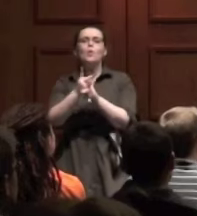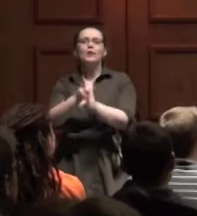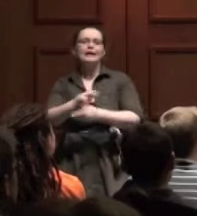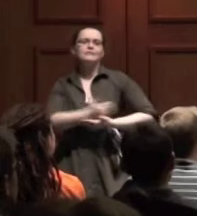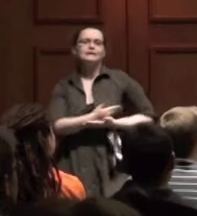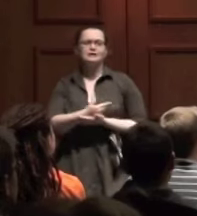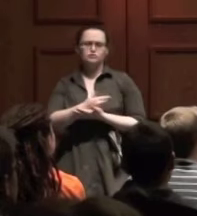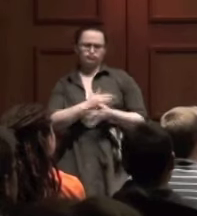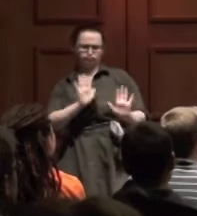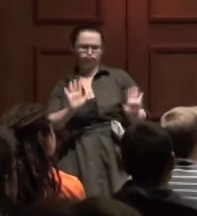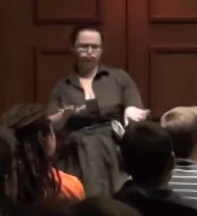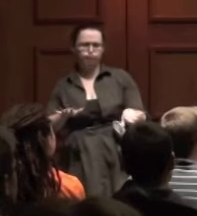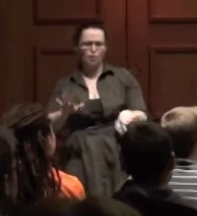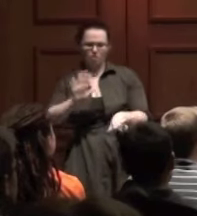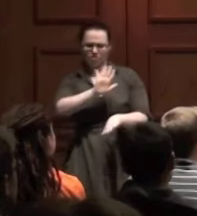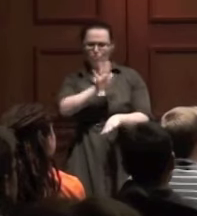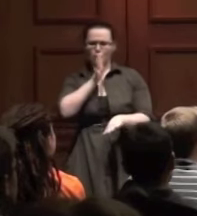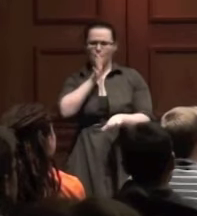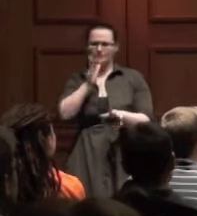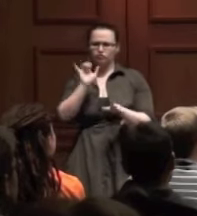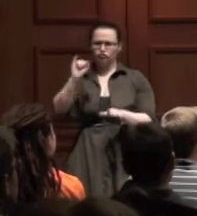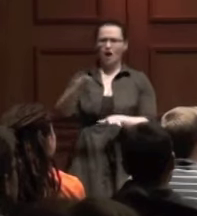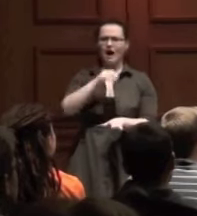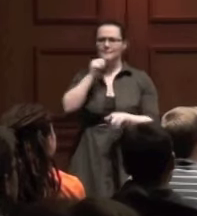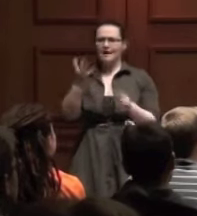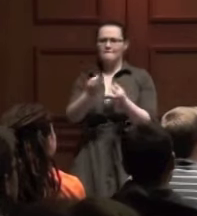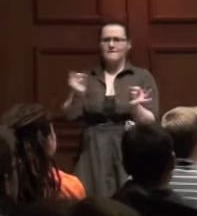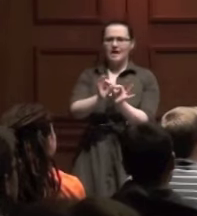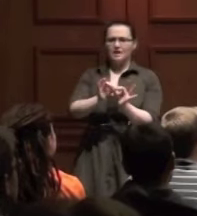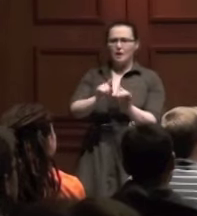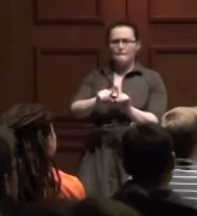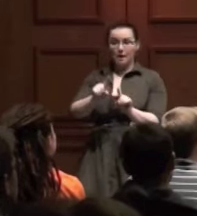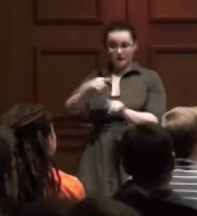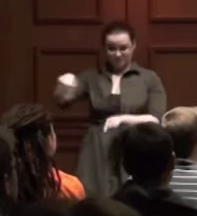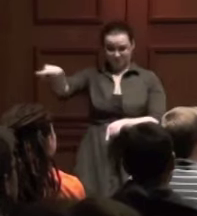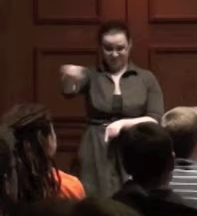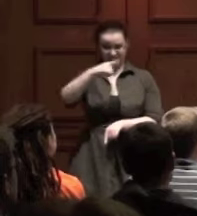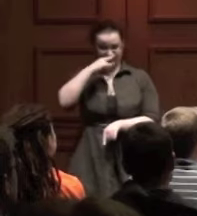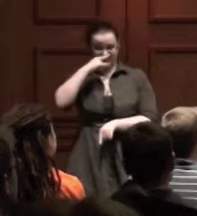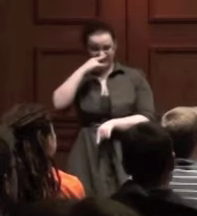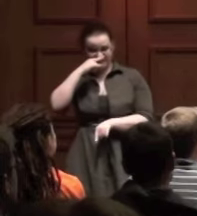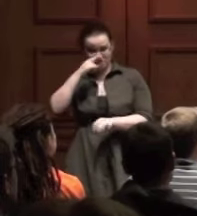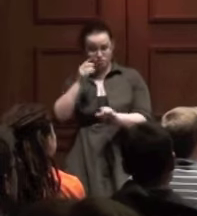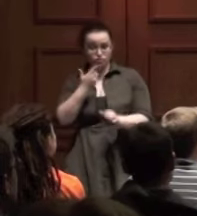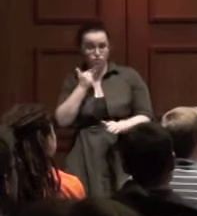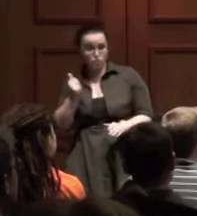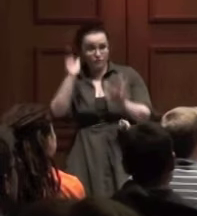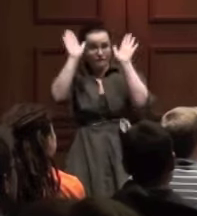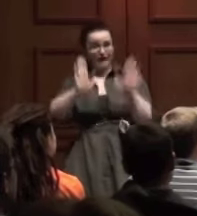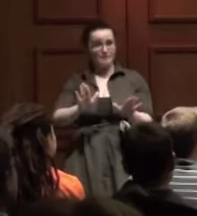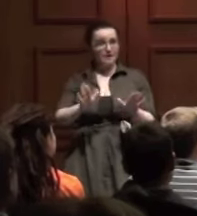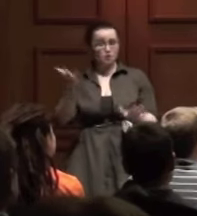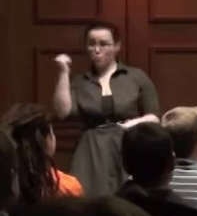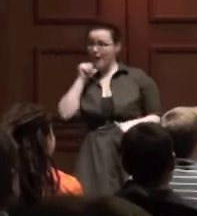those moms out with their kids were also very cute and fabulous, and where was the love for them, I'd like to know?